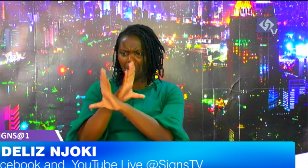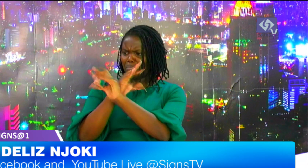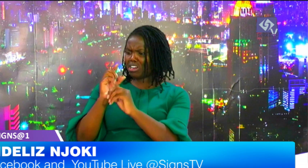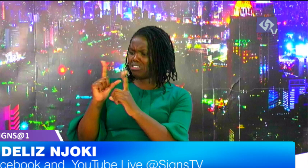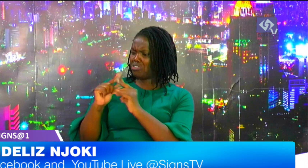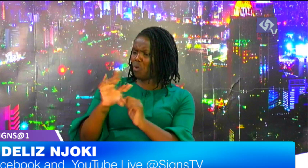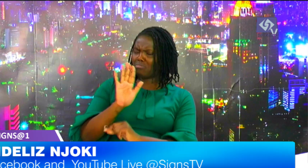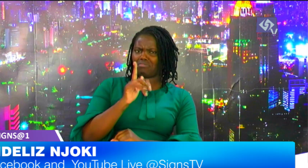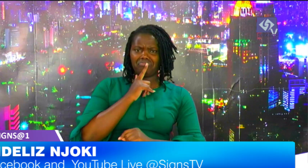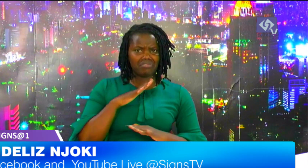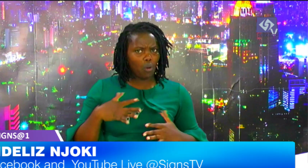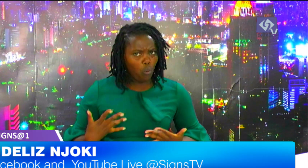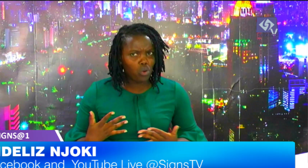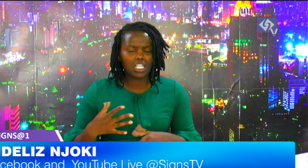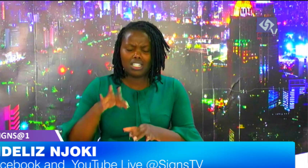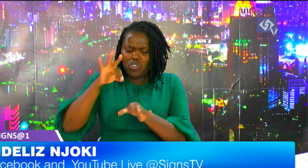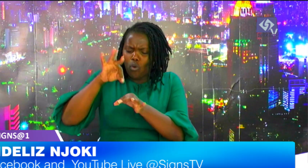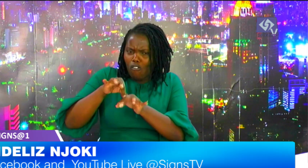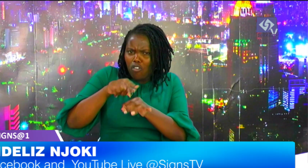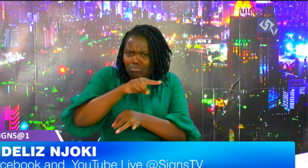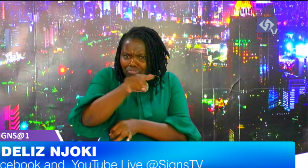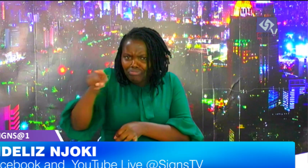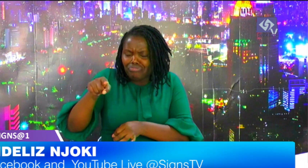That's a good message for everyone.